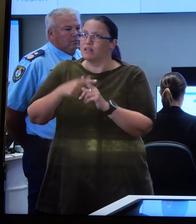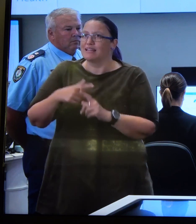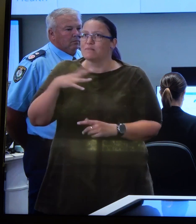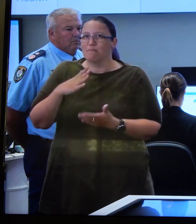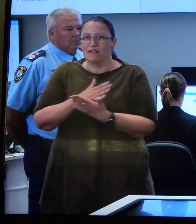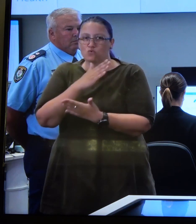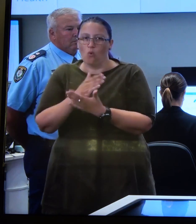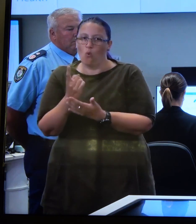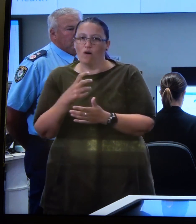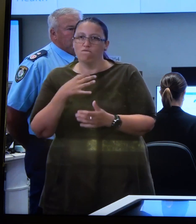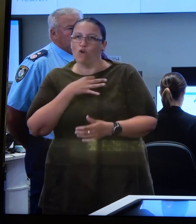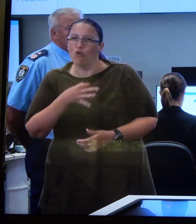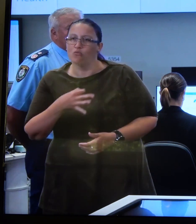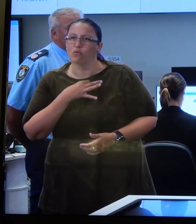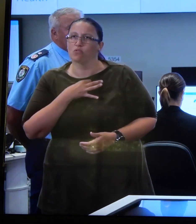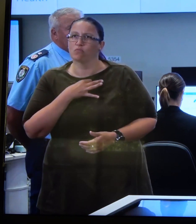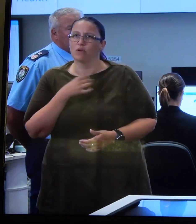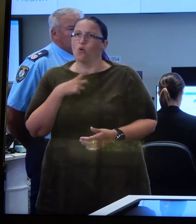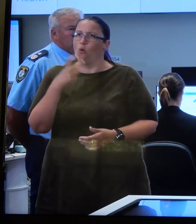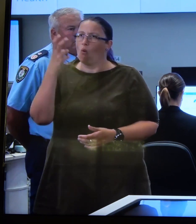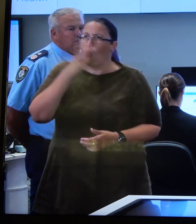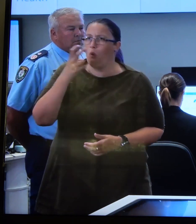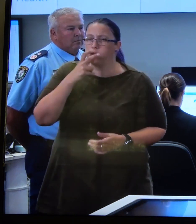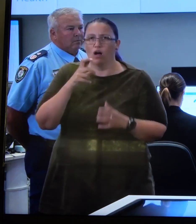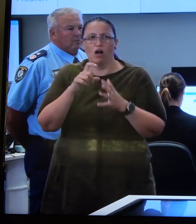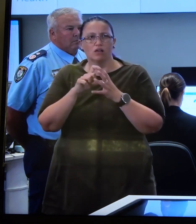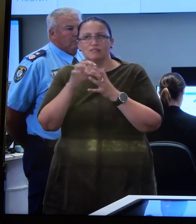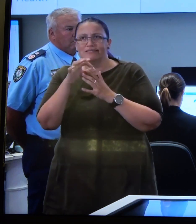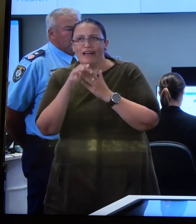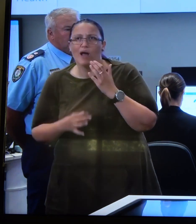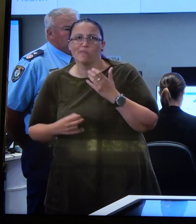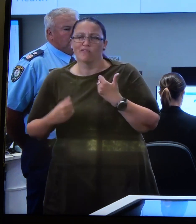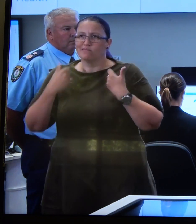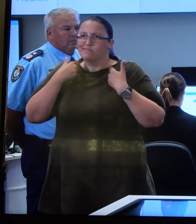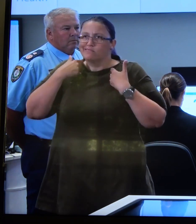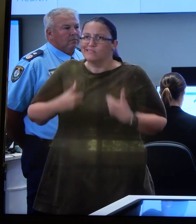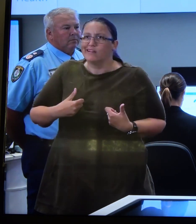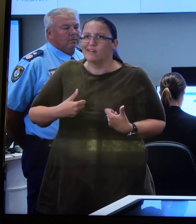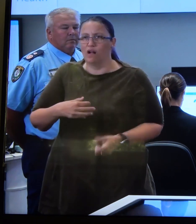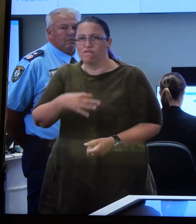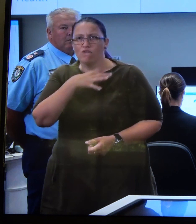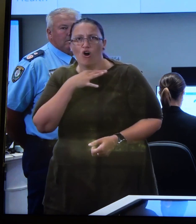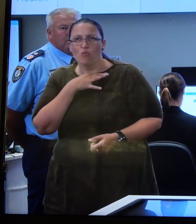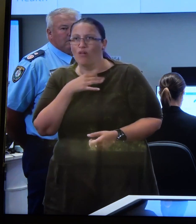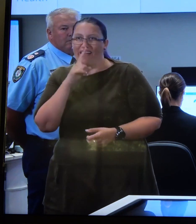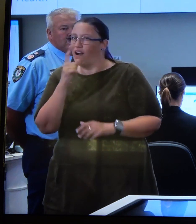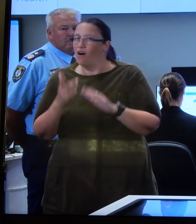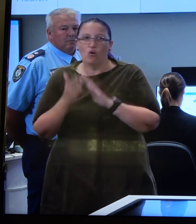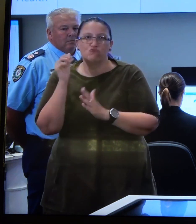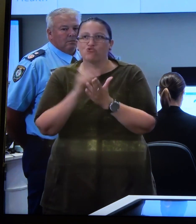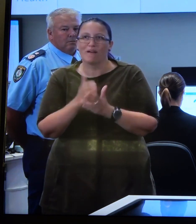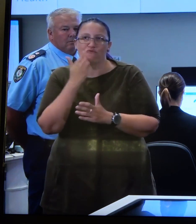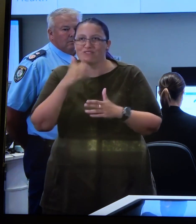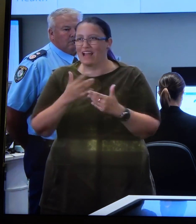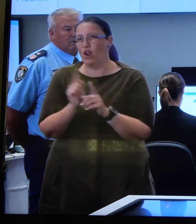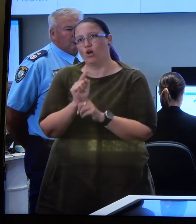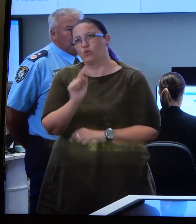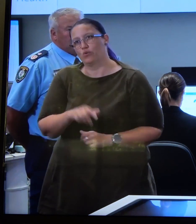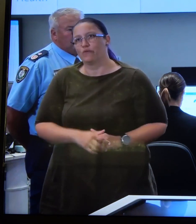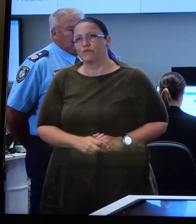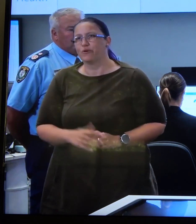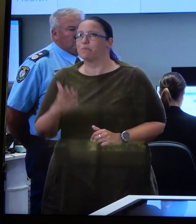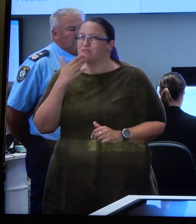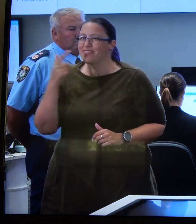go to the shops every day because they're immobile or they're older or vulnerable do have that support as well. So please be a good neighbour, be a